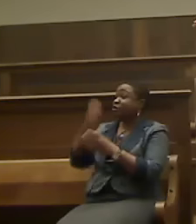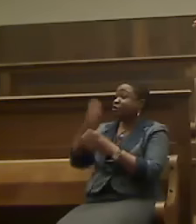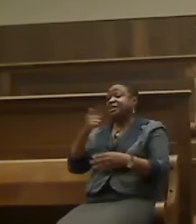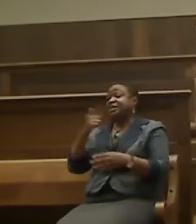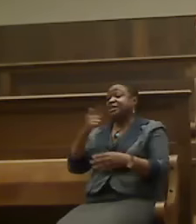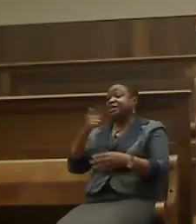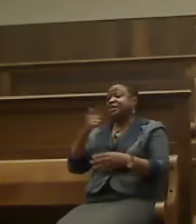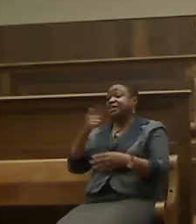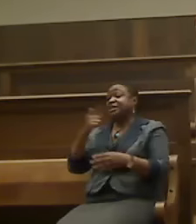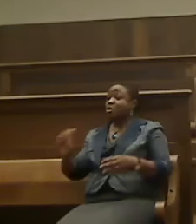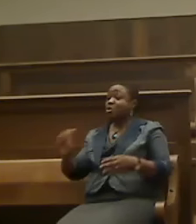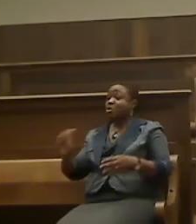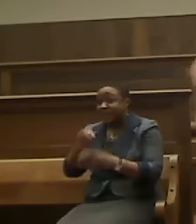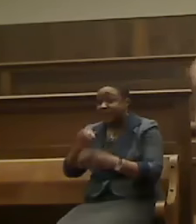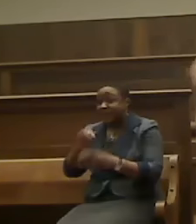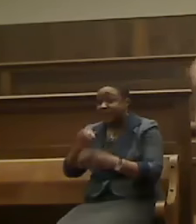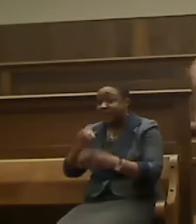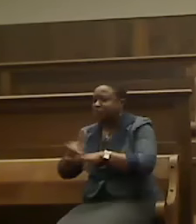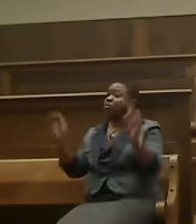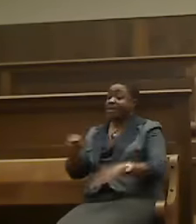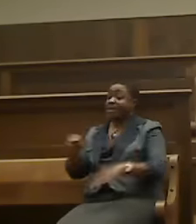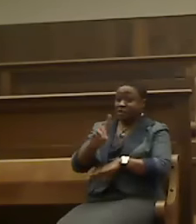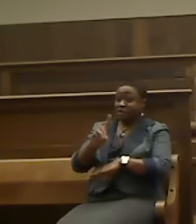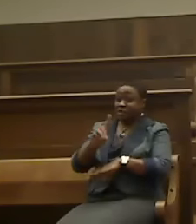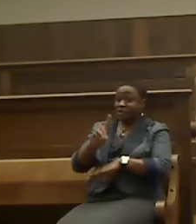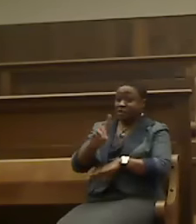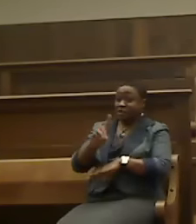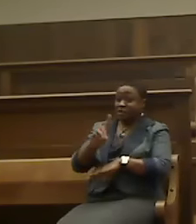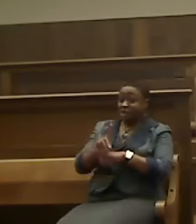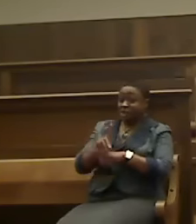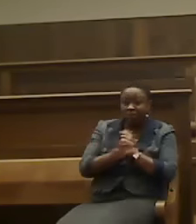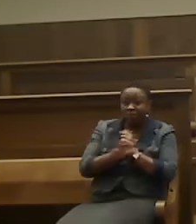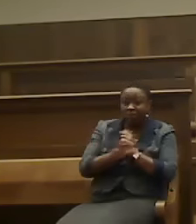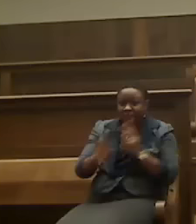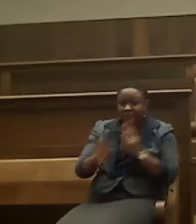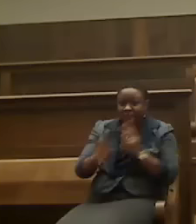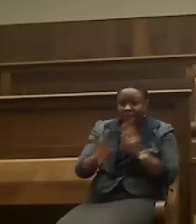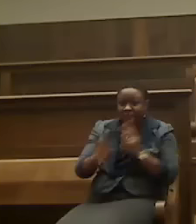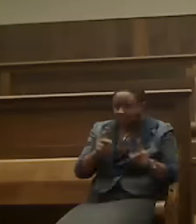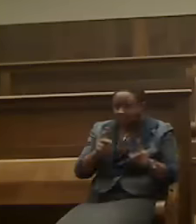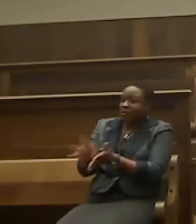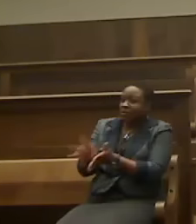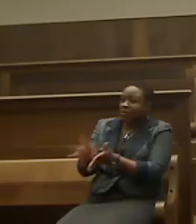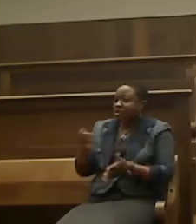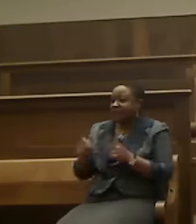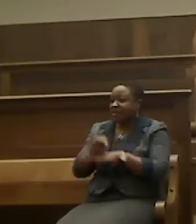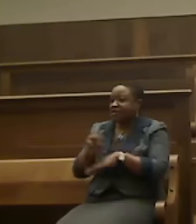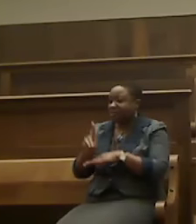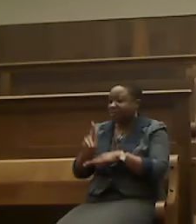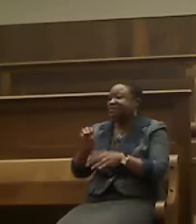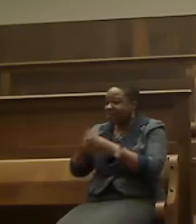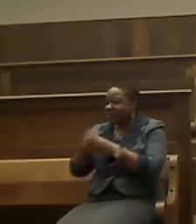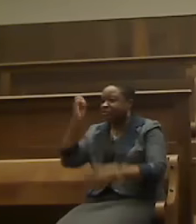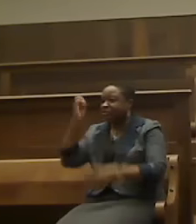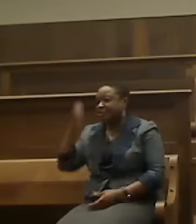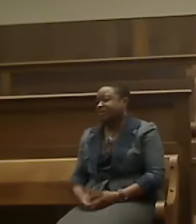be served in McDonald's. It was McDonald's marketing people that kicked GMOs out of McDonald's.